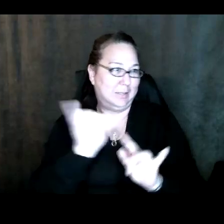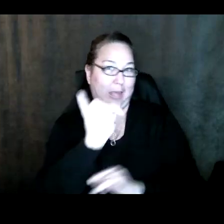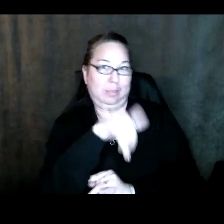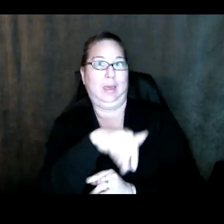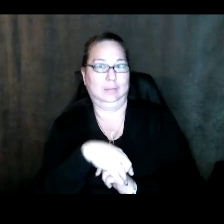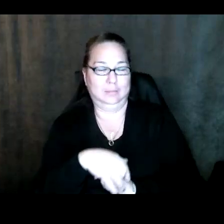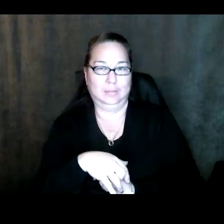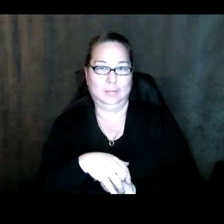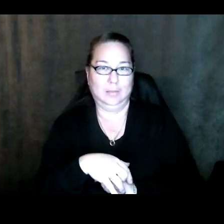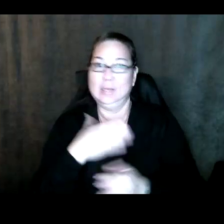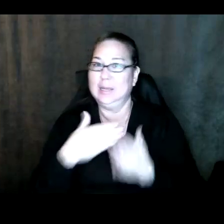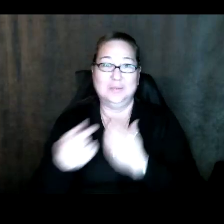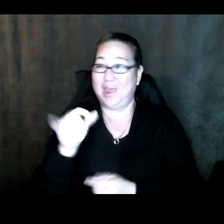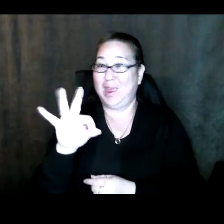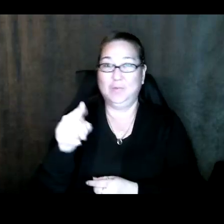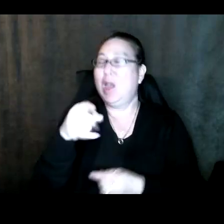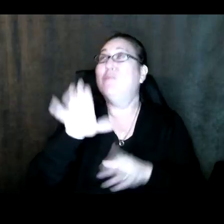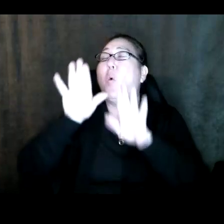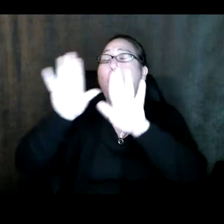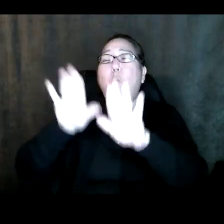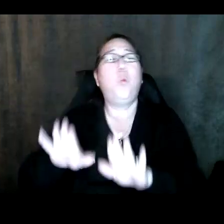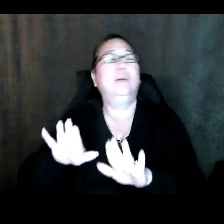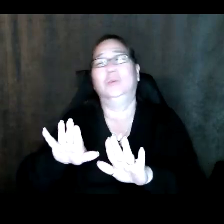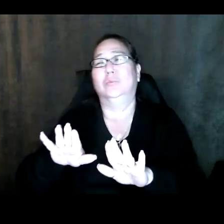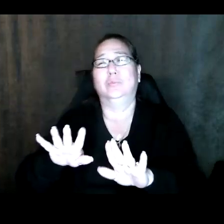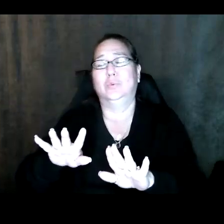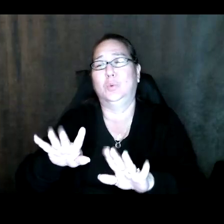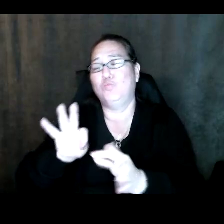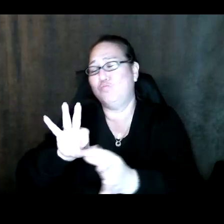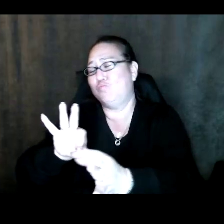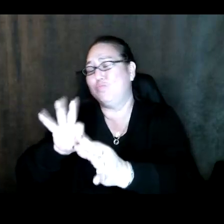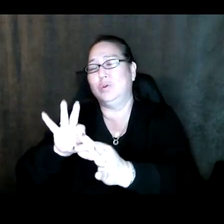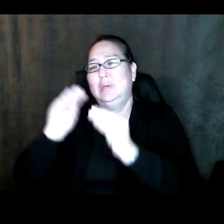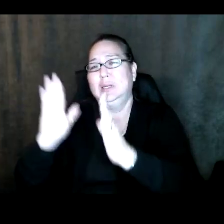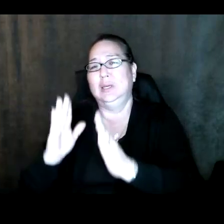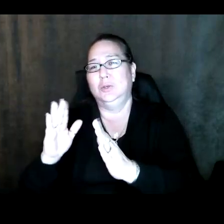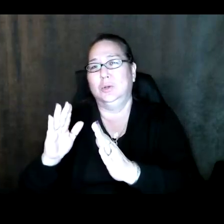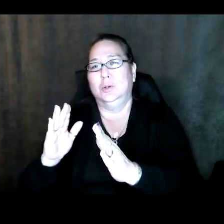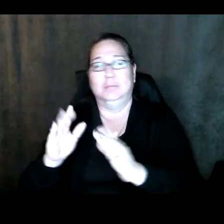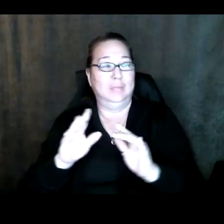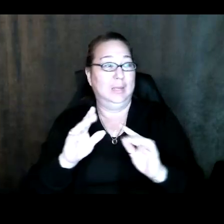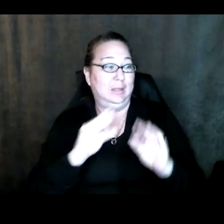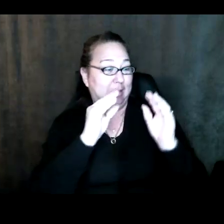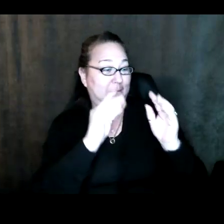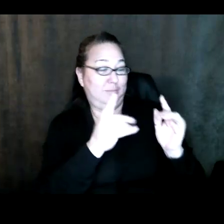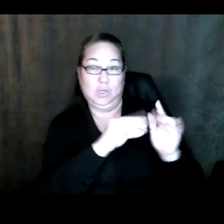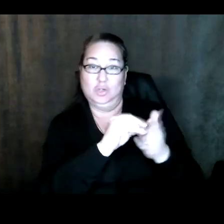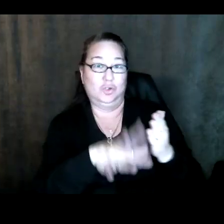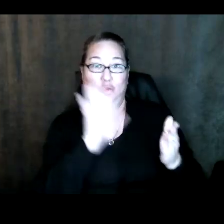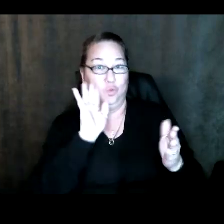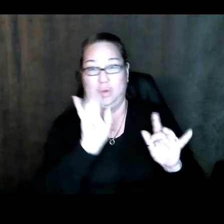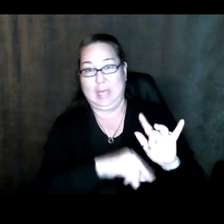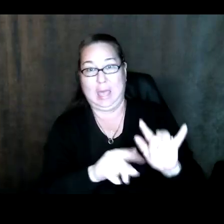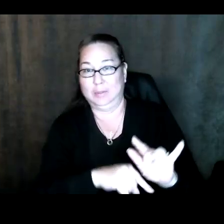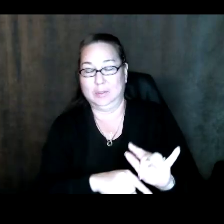Even if you have a great teacher, if the student's absent 30 days, that's a lot. It could be more, but it's 20 or more.